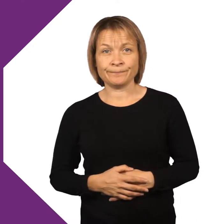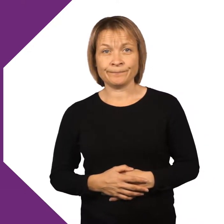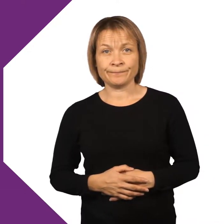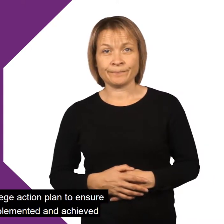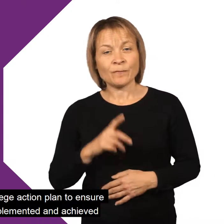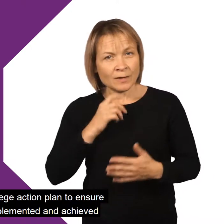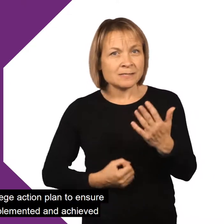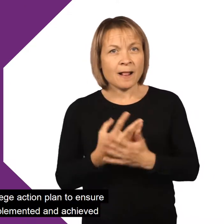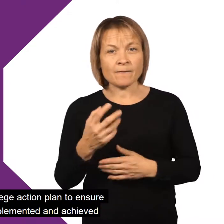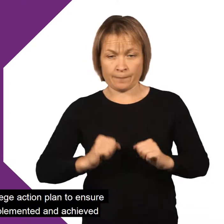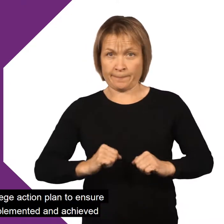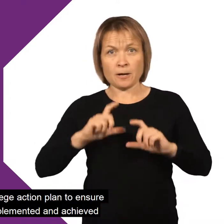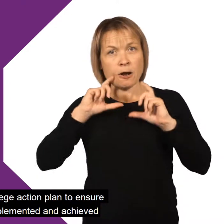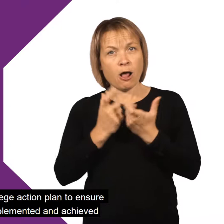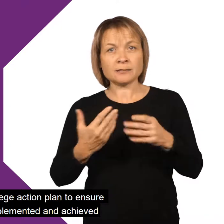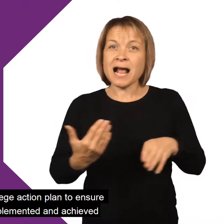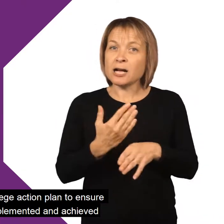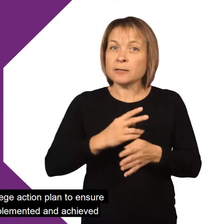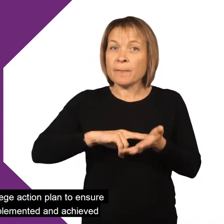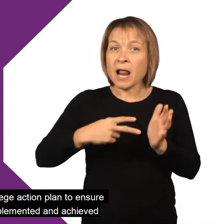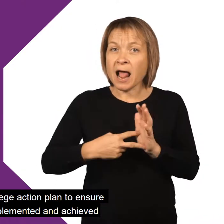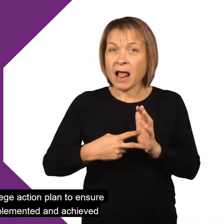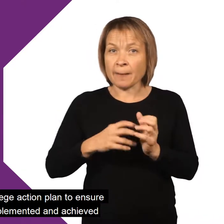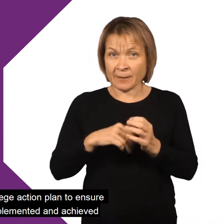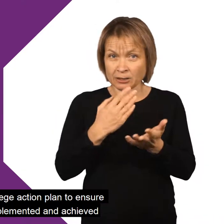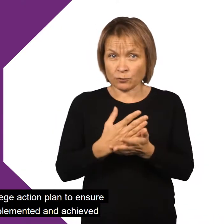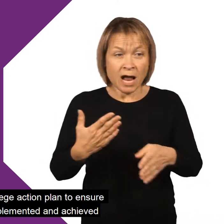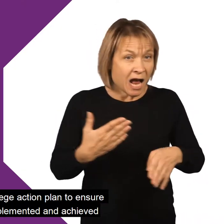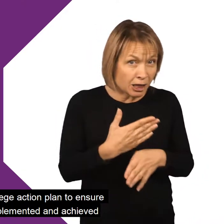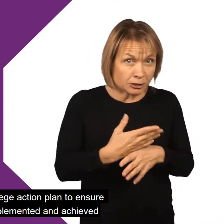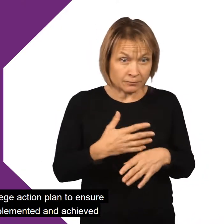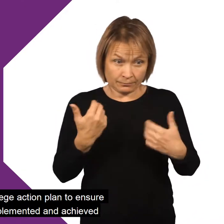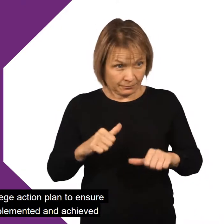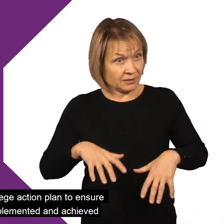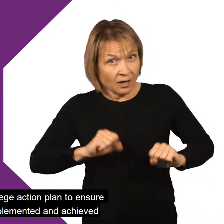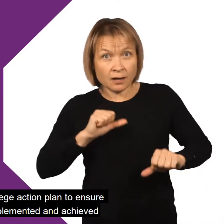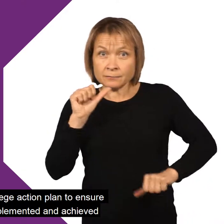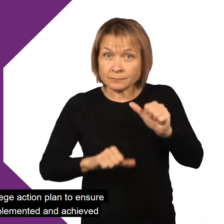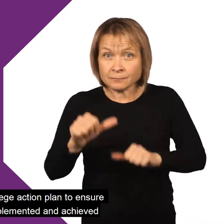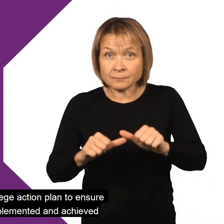Develop a College Action Plan to ensure actions are implemented and achieved